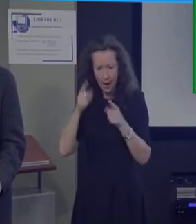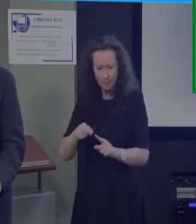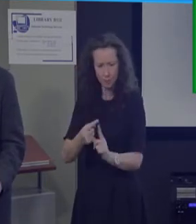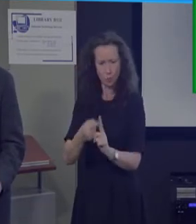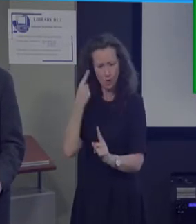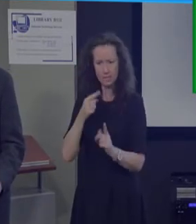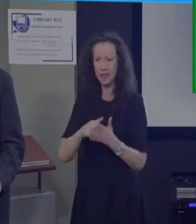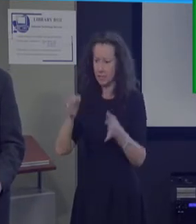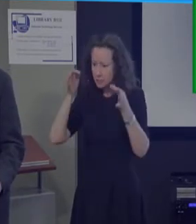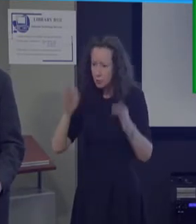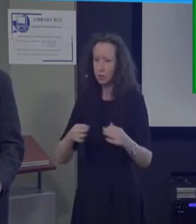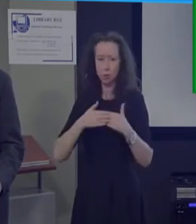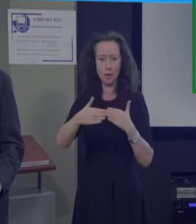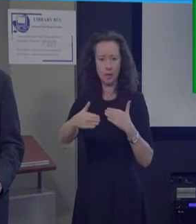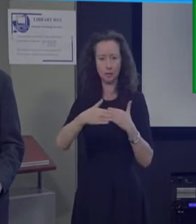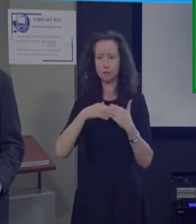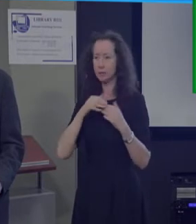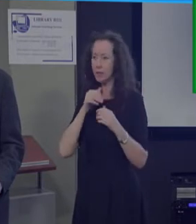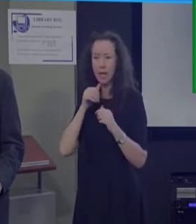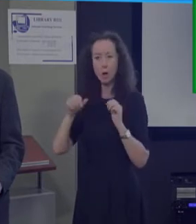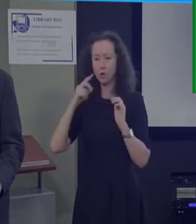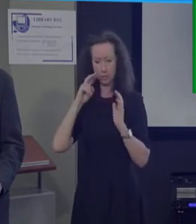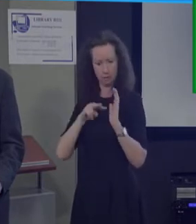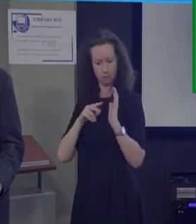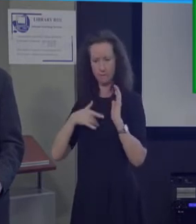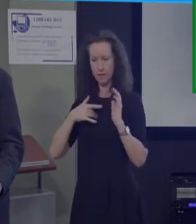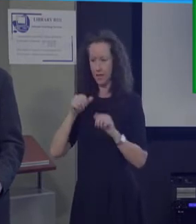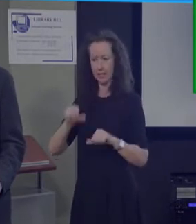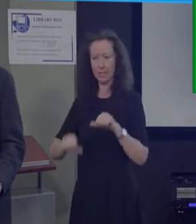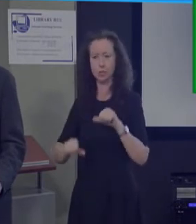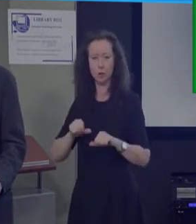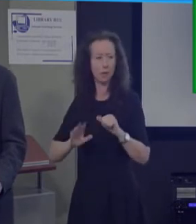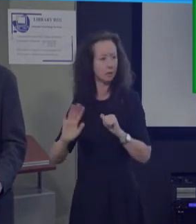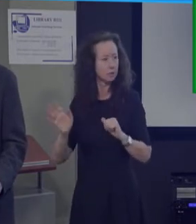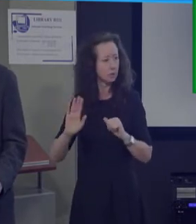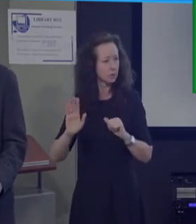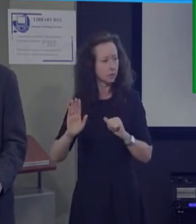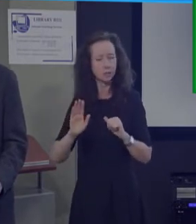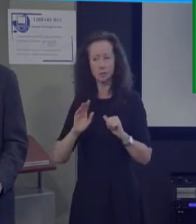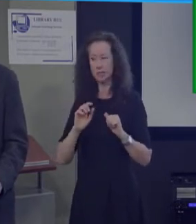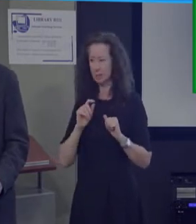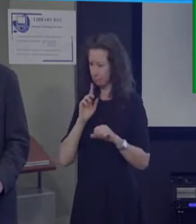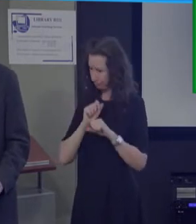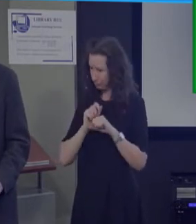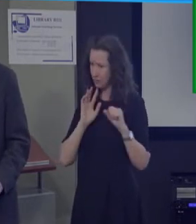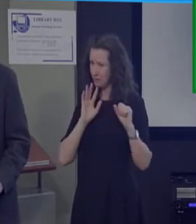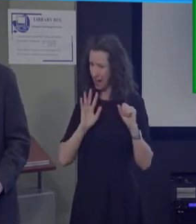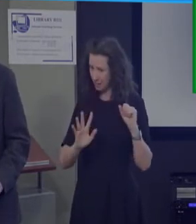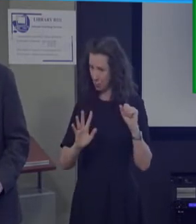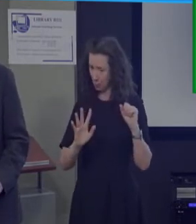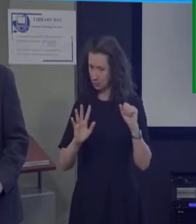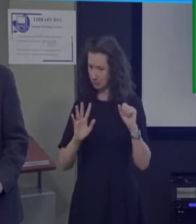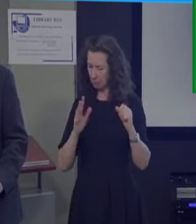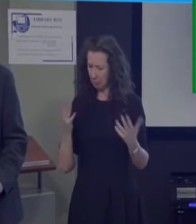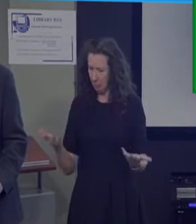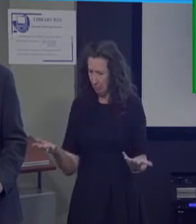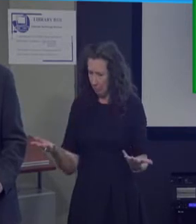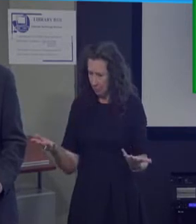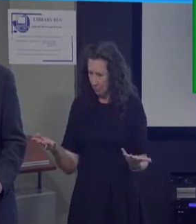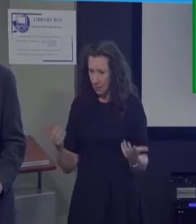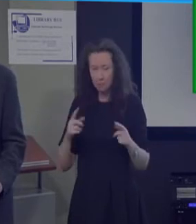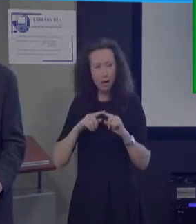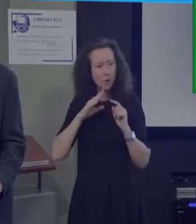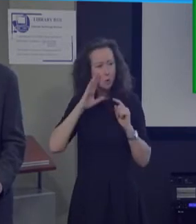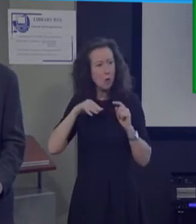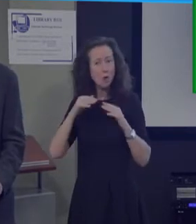determinant rather than indeterminate. Now, you might be surprised that 5-year-olds are so bad at this, but we all know our colleagues in